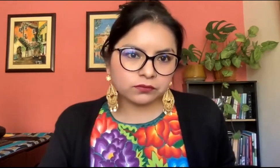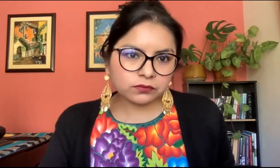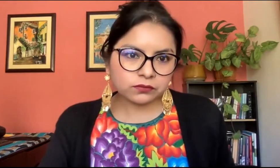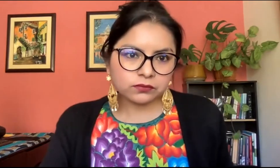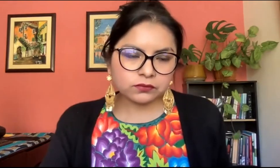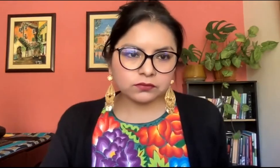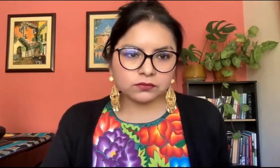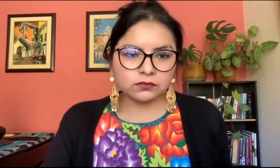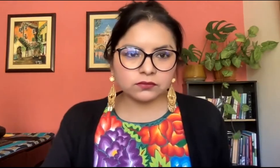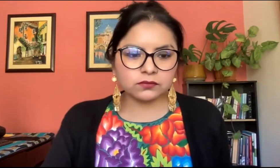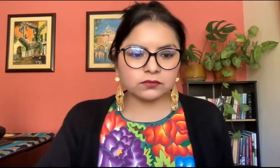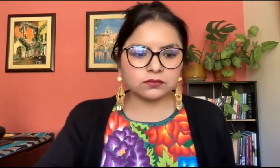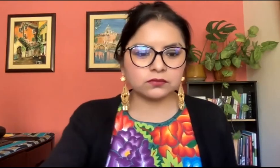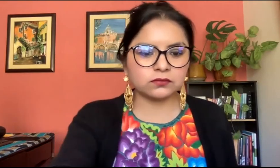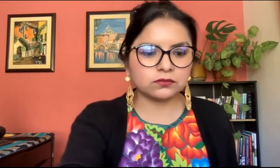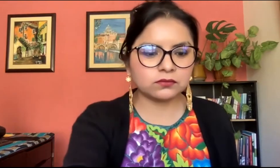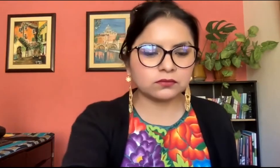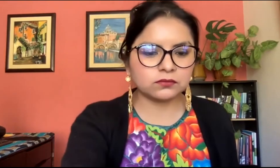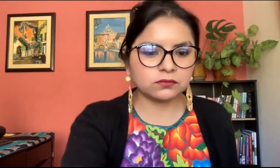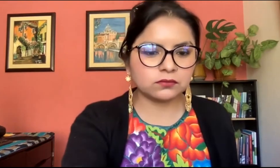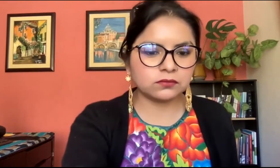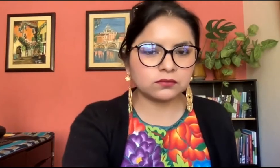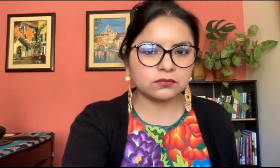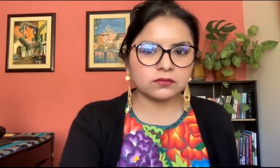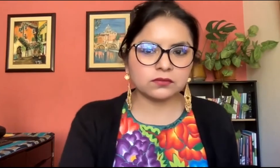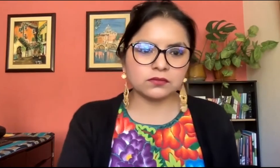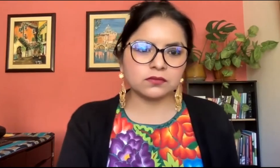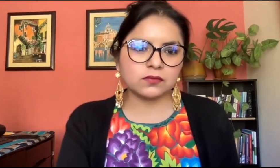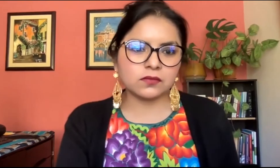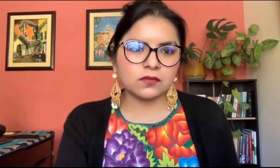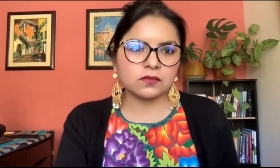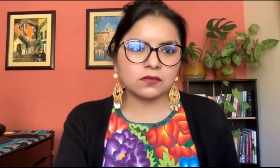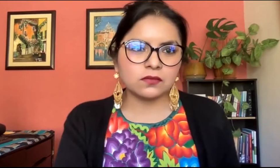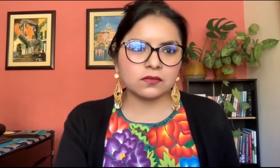indigenous knowledge in the area of nutrition as revolutionary,